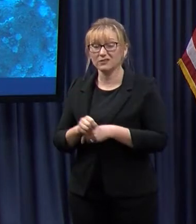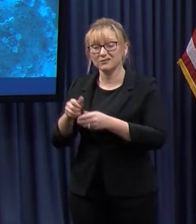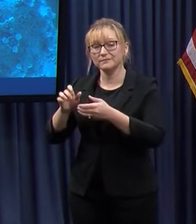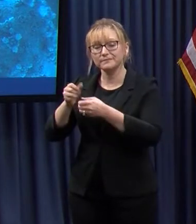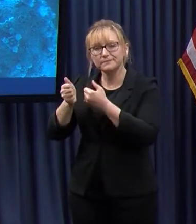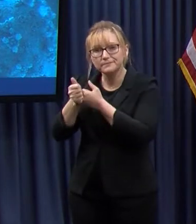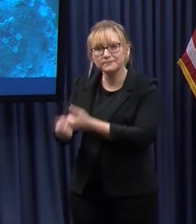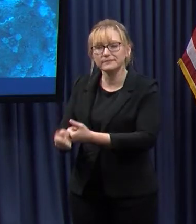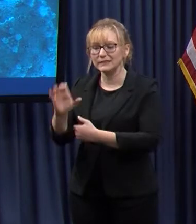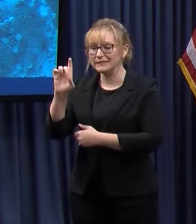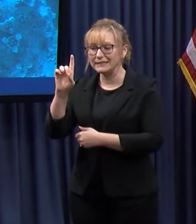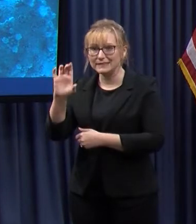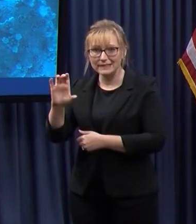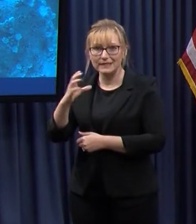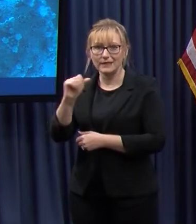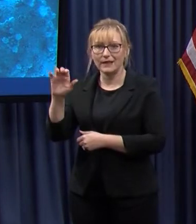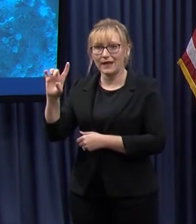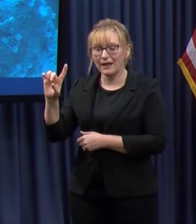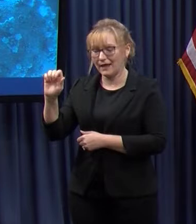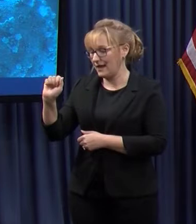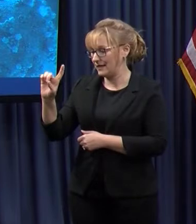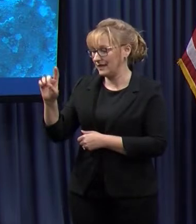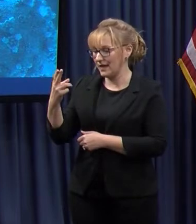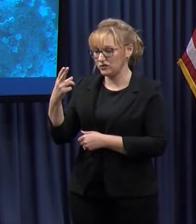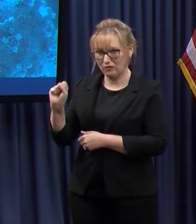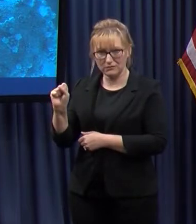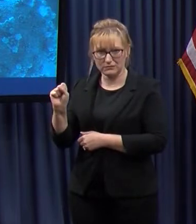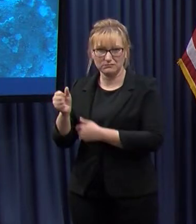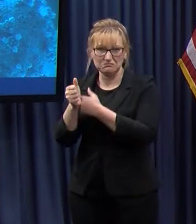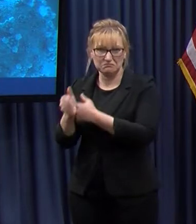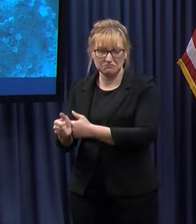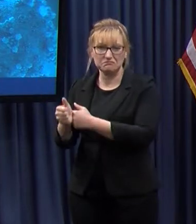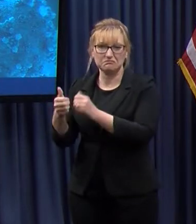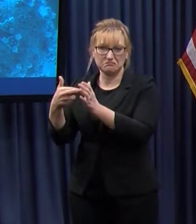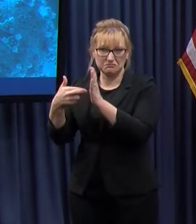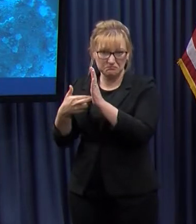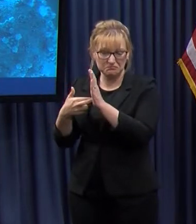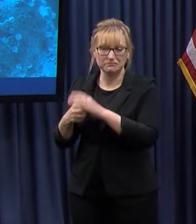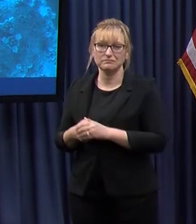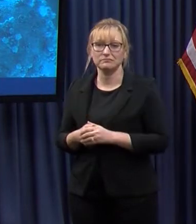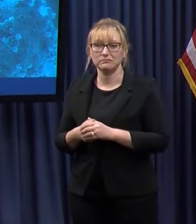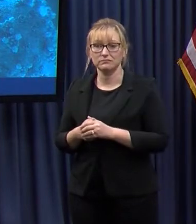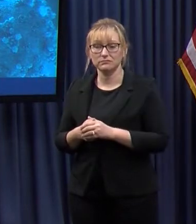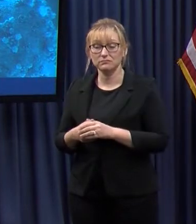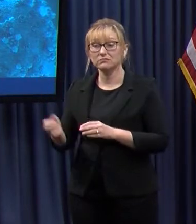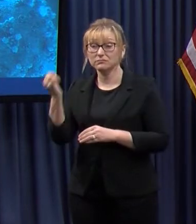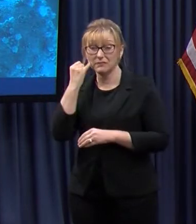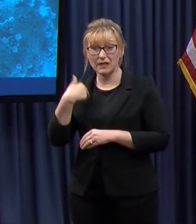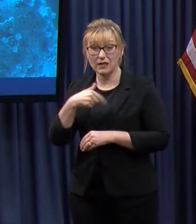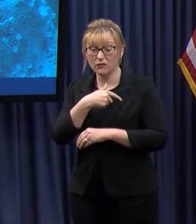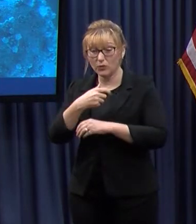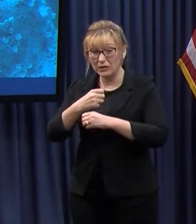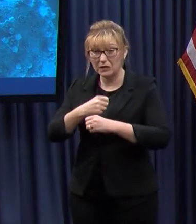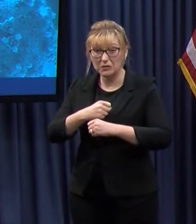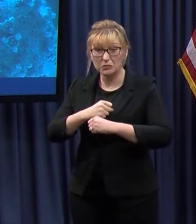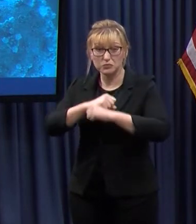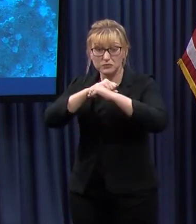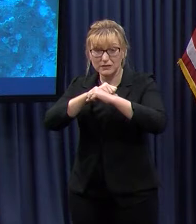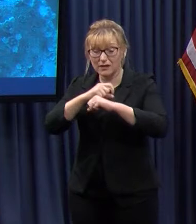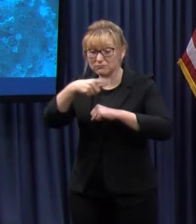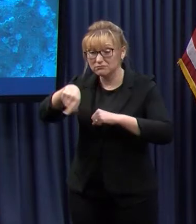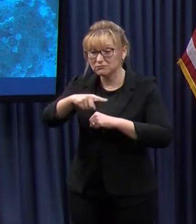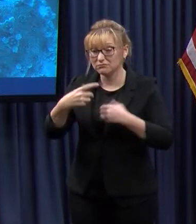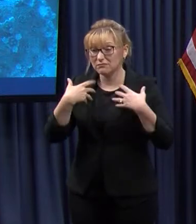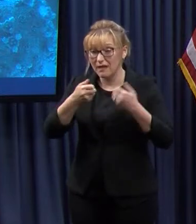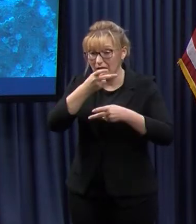representing various health-focused fields. By protecting healthcare workers from providers to long-term care